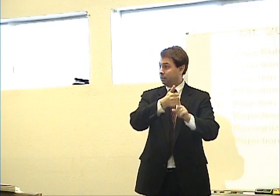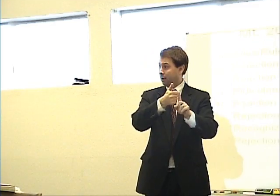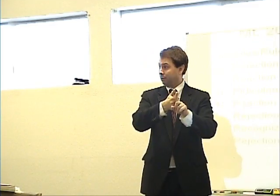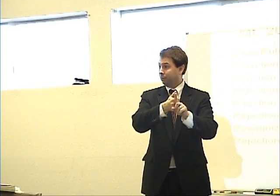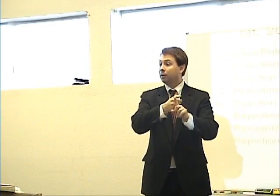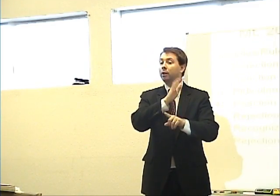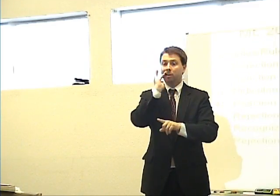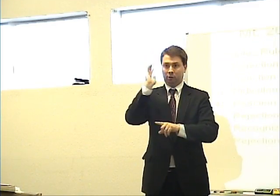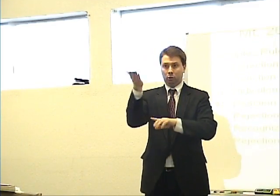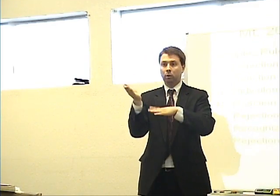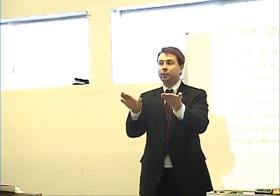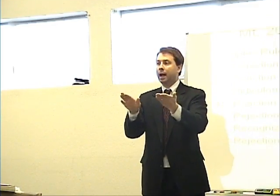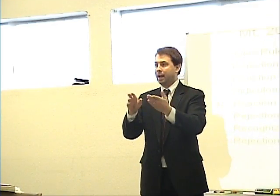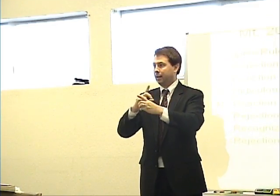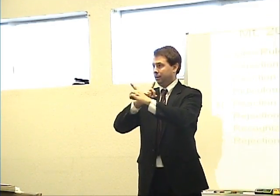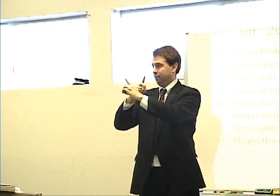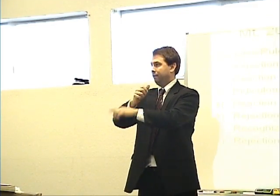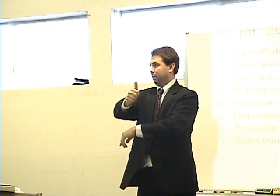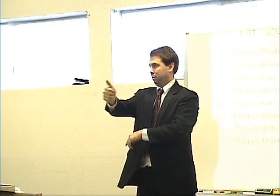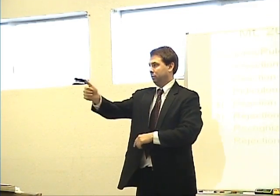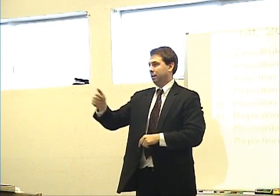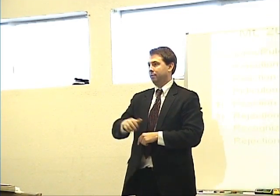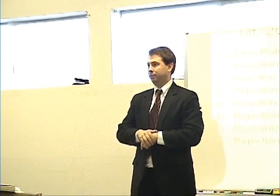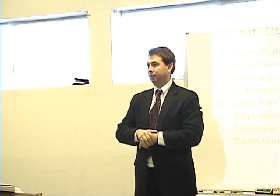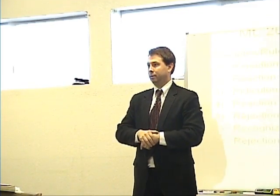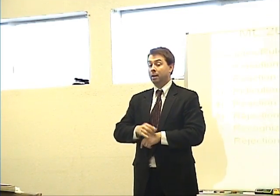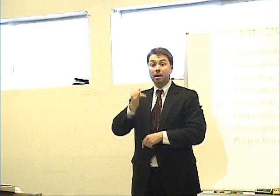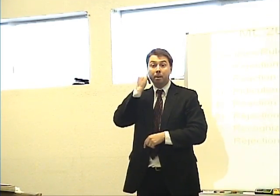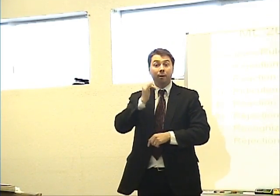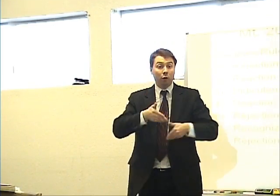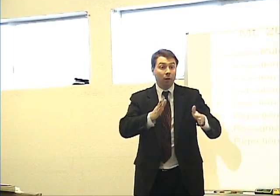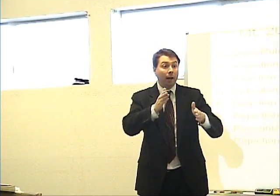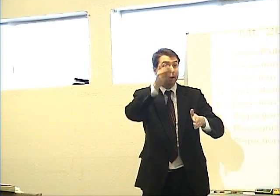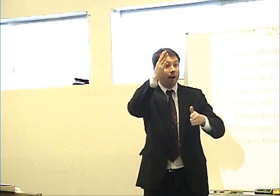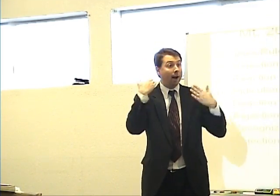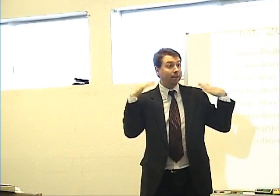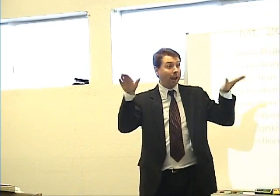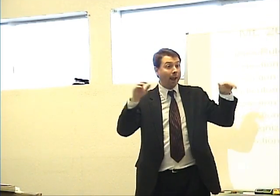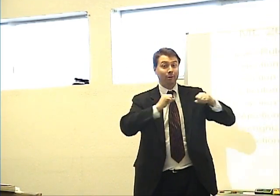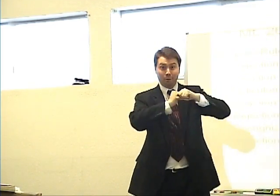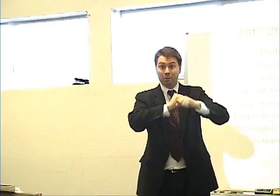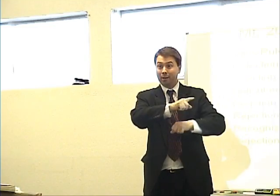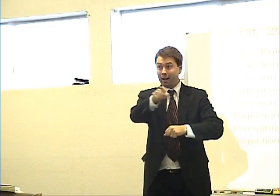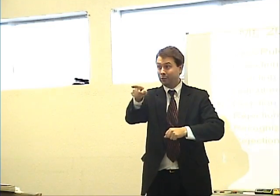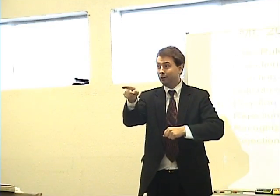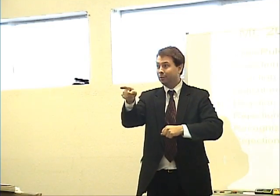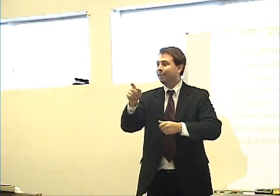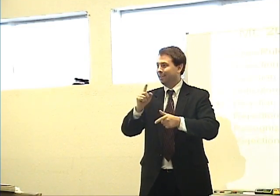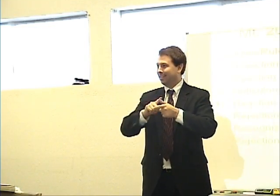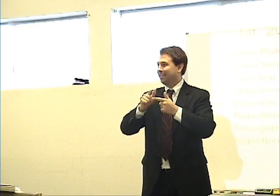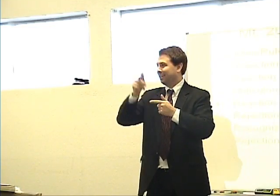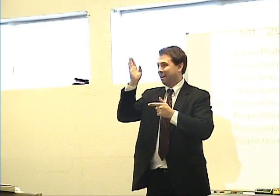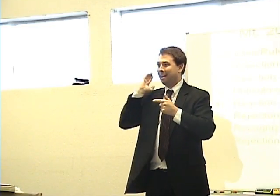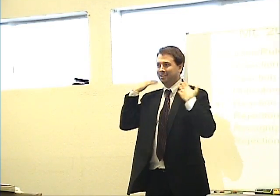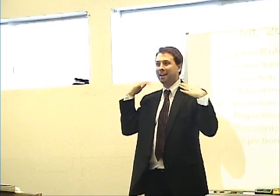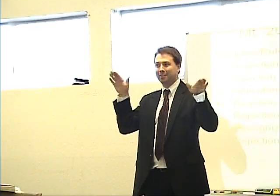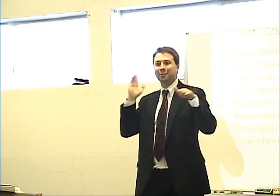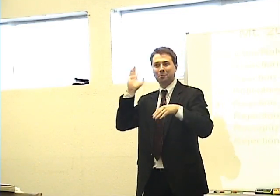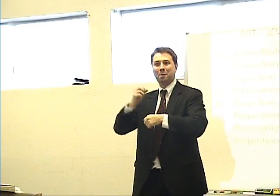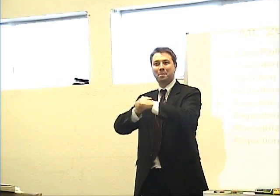self, you will die defending yourself. But if you let God's angels protect you, then God's angels will